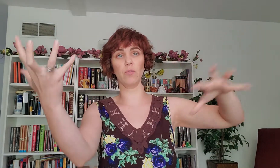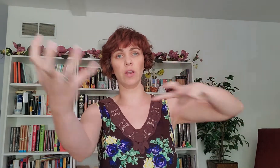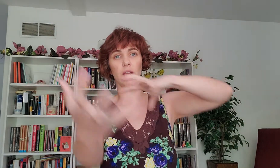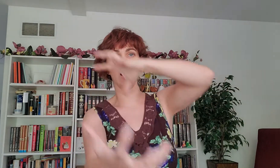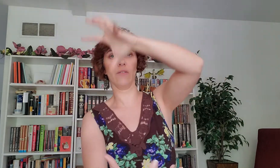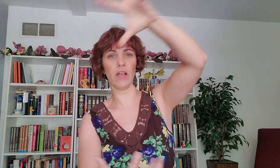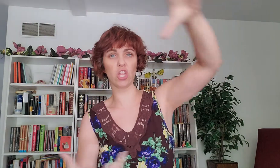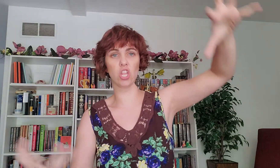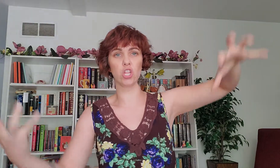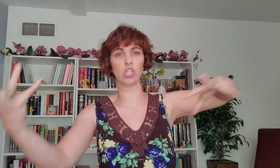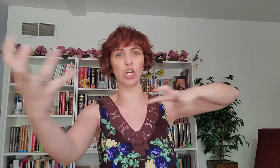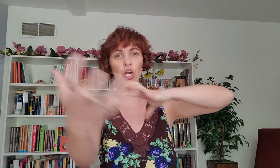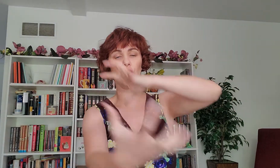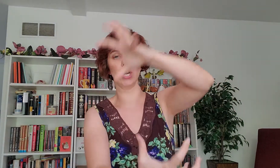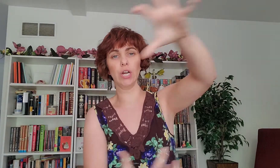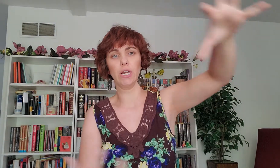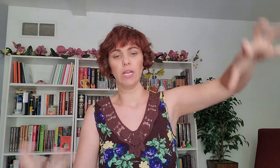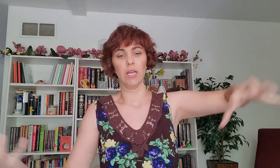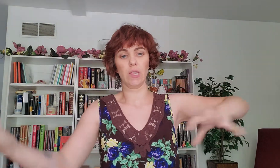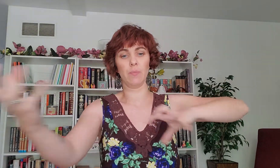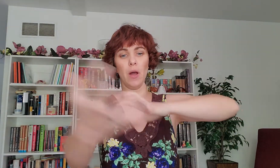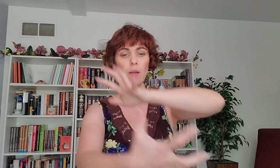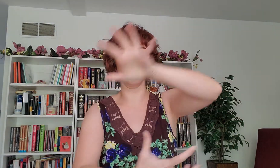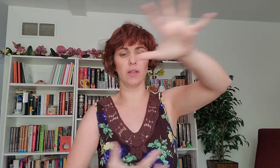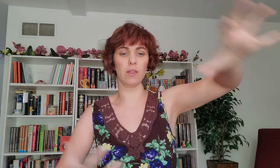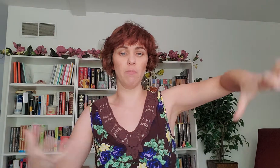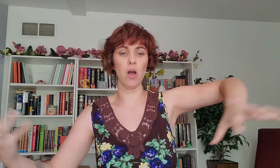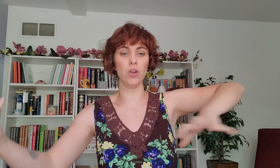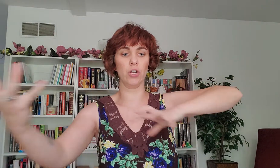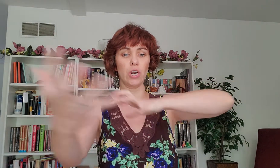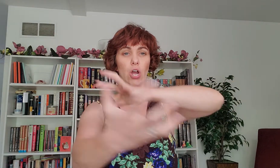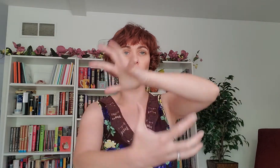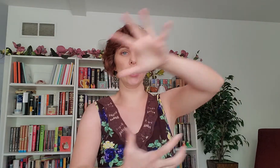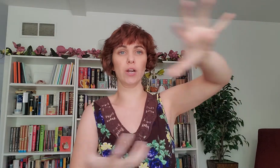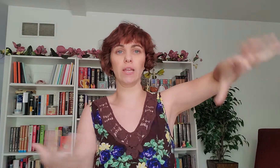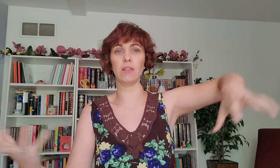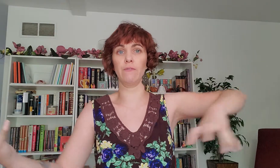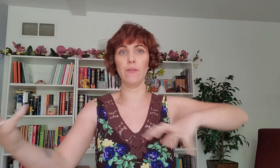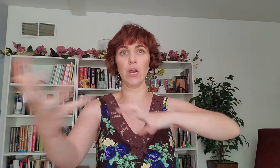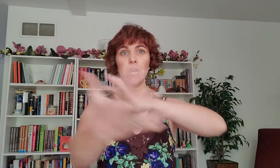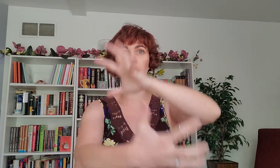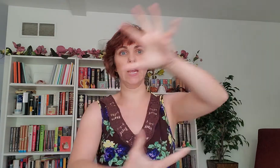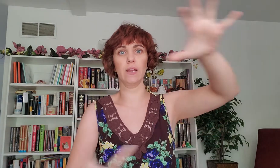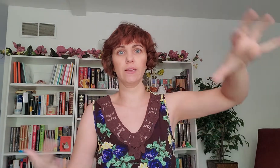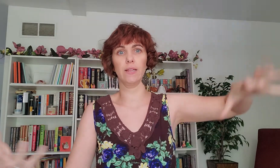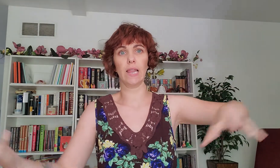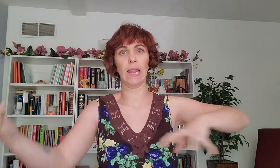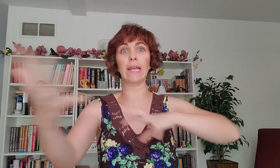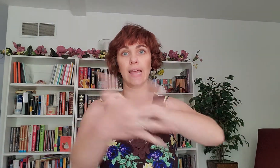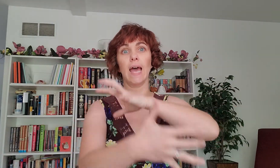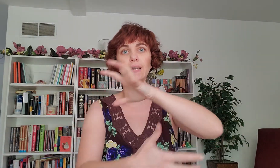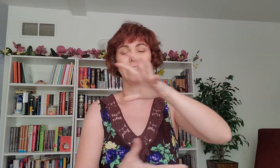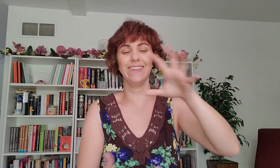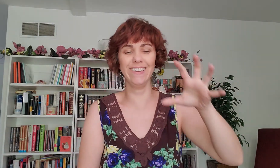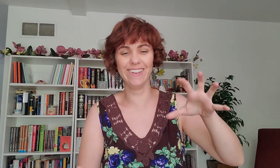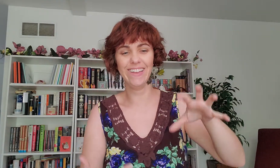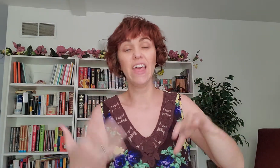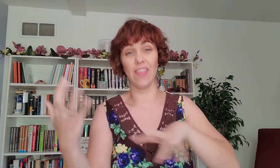going to kind of like stir this pot because modern art is very like that. That's